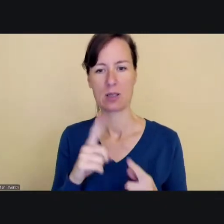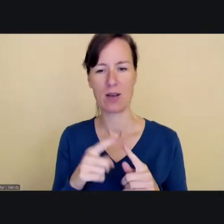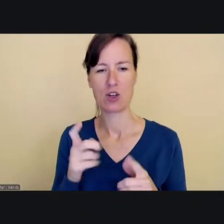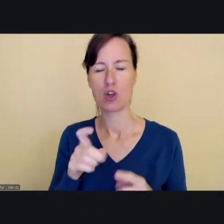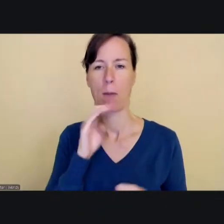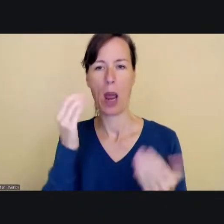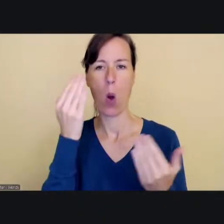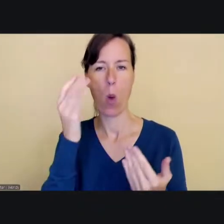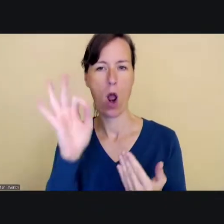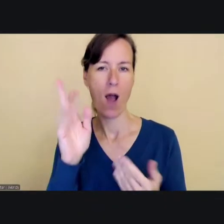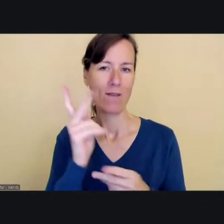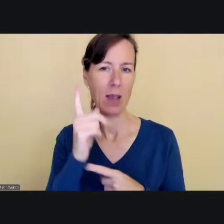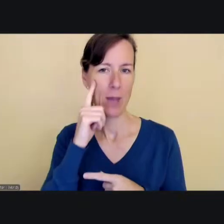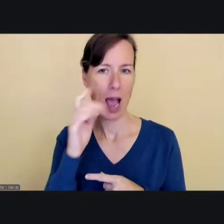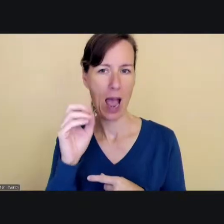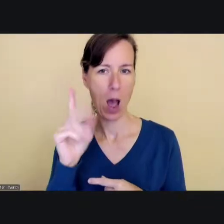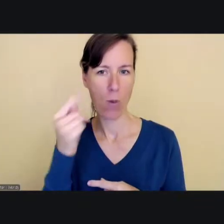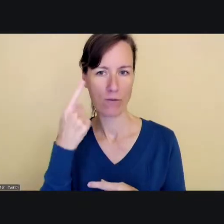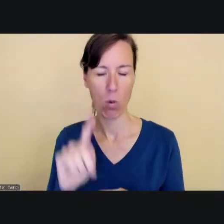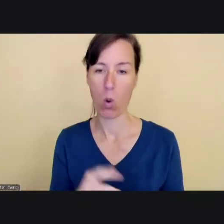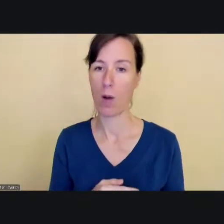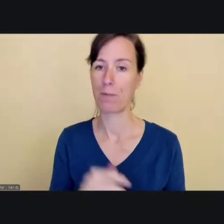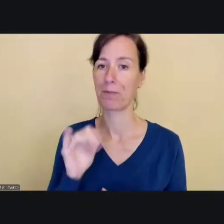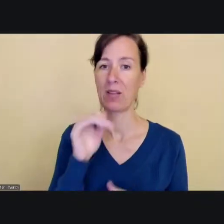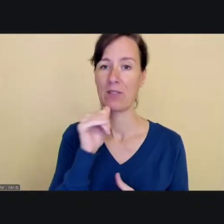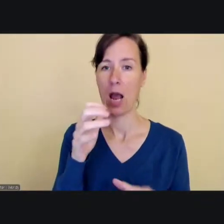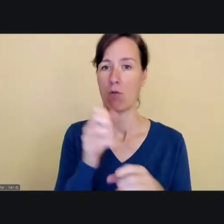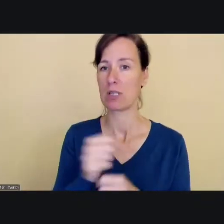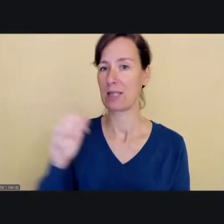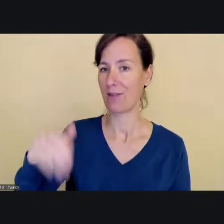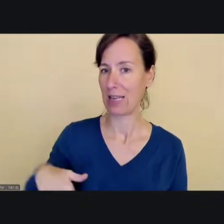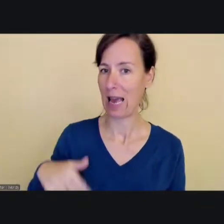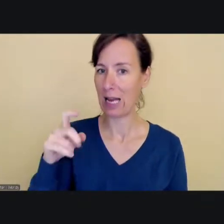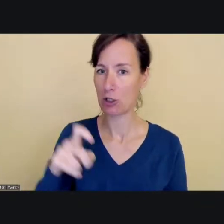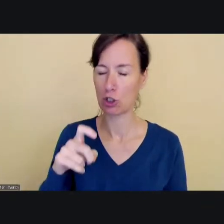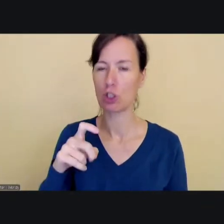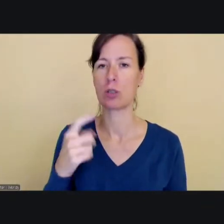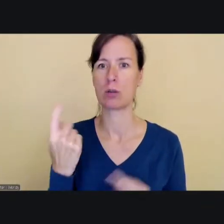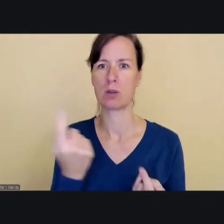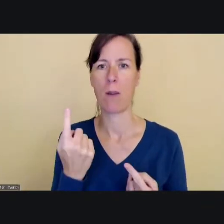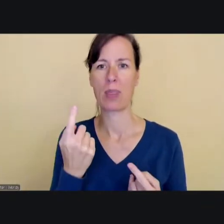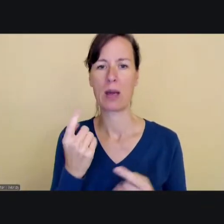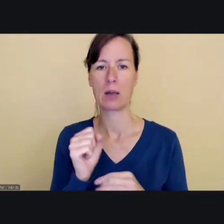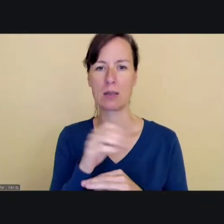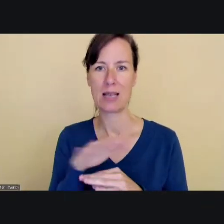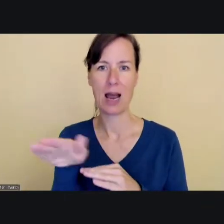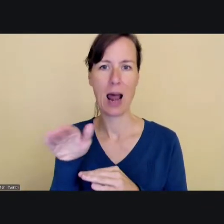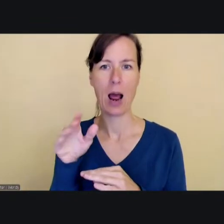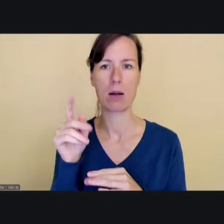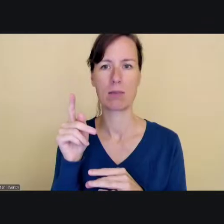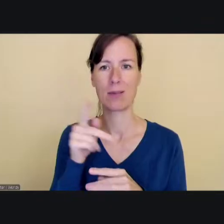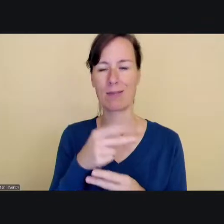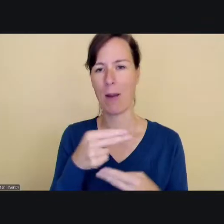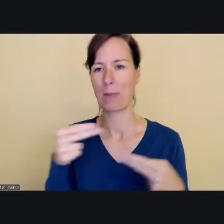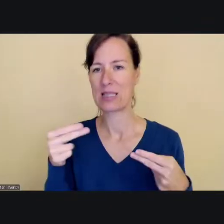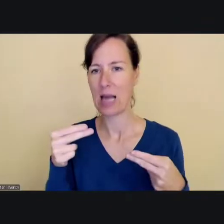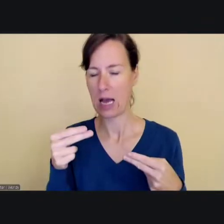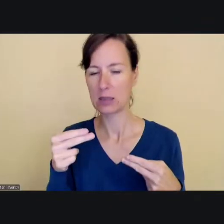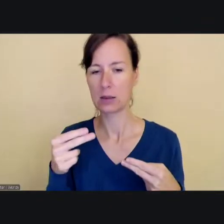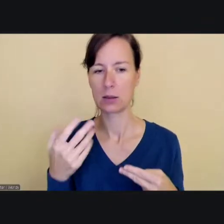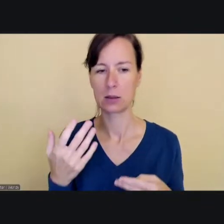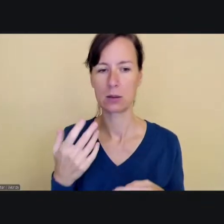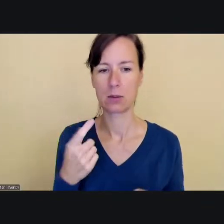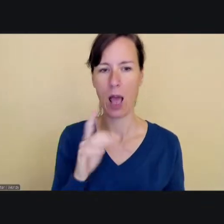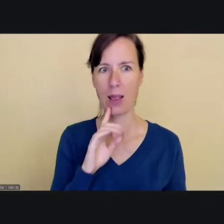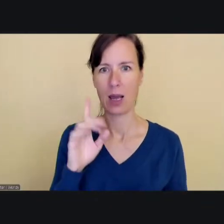haven't received it already, there should have been something sent out, PowerPoints type of thing, but I think it would be really good